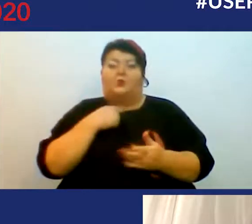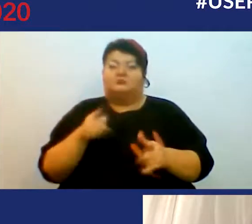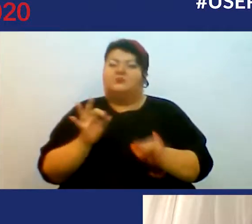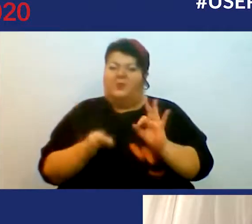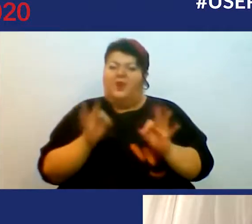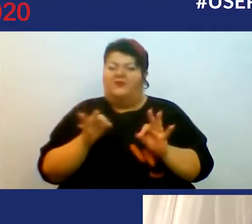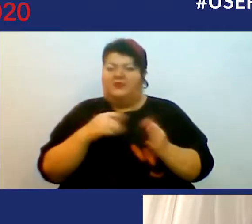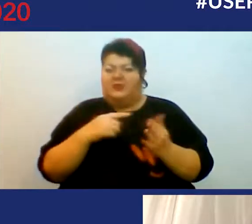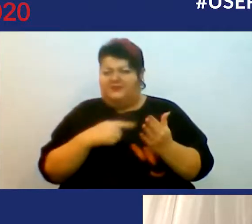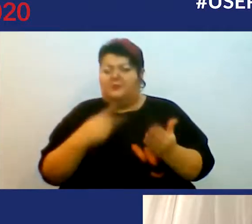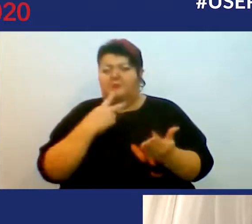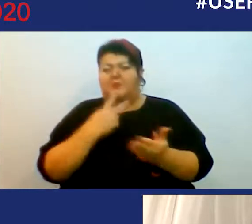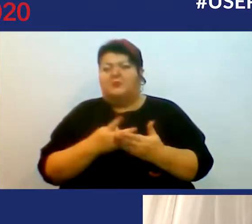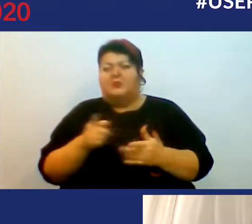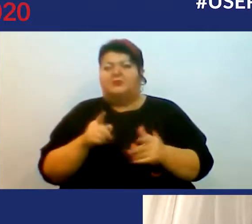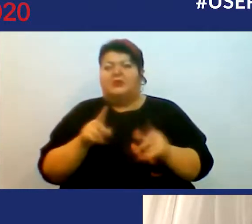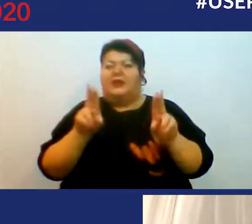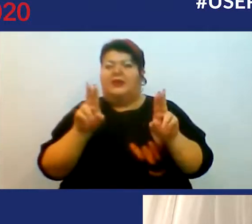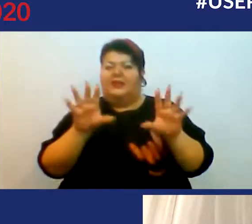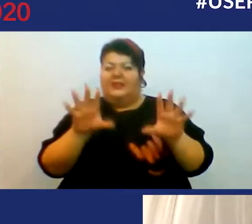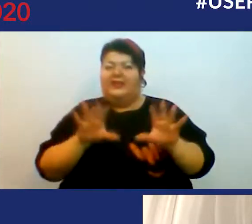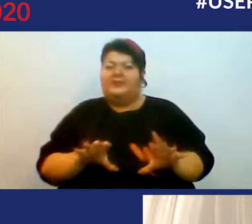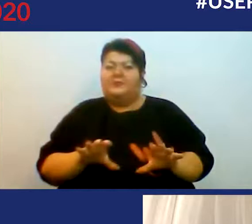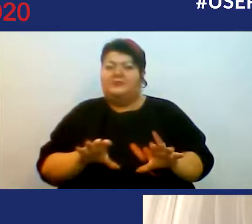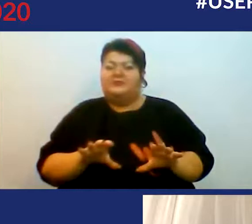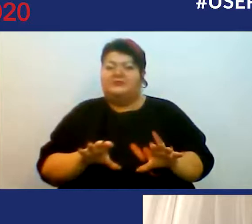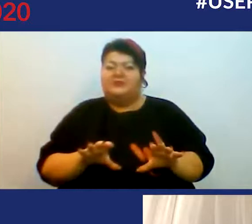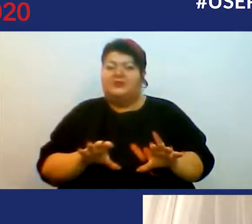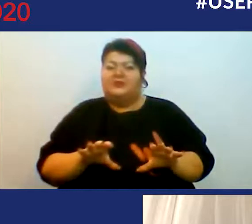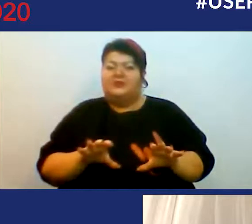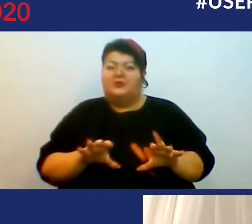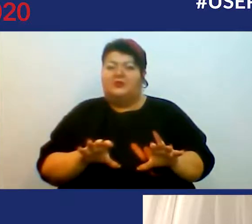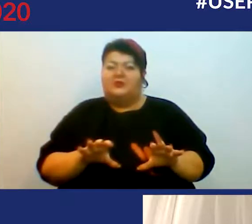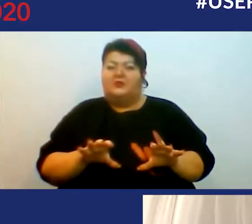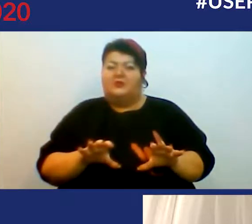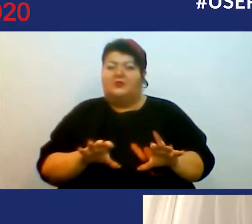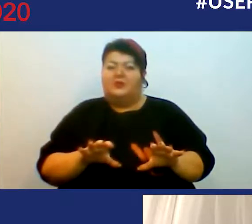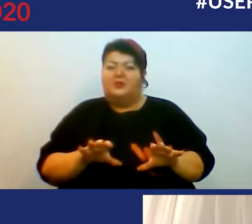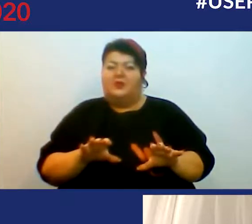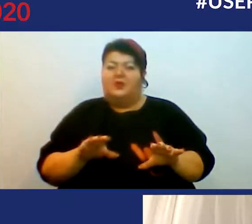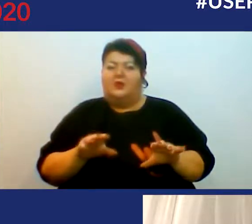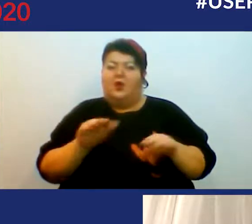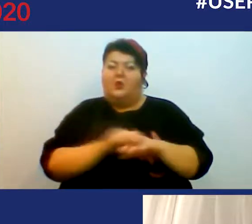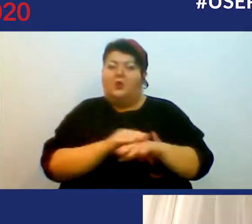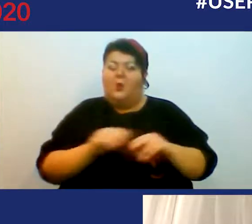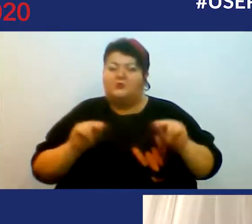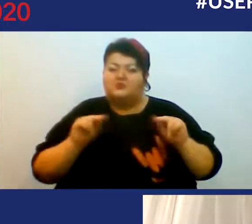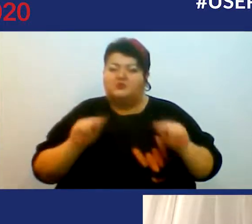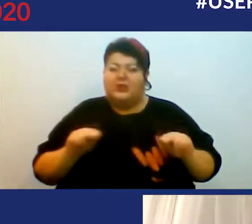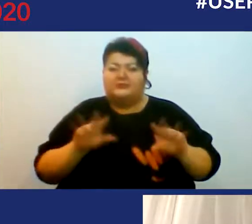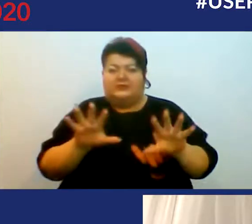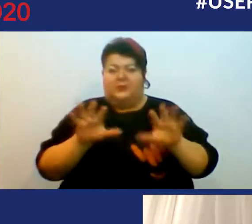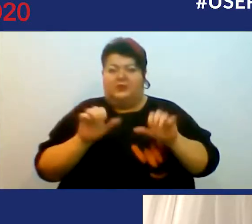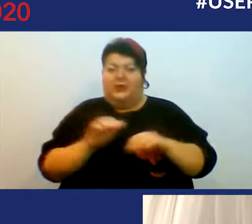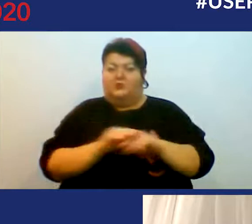legitimacy and integrity and perceived integrity and how what we're Mm. seeing and hearing can impact that. And I think